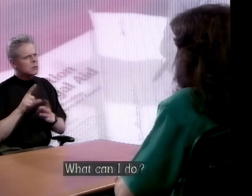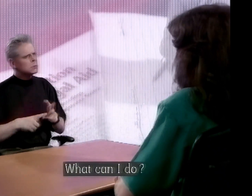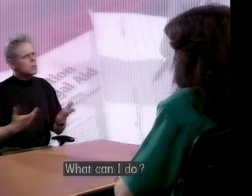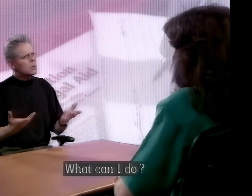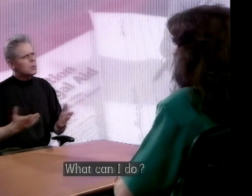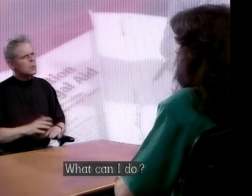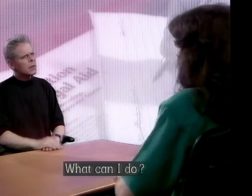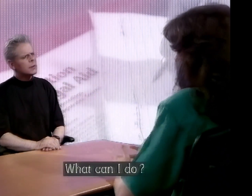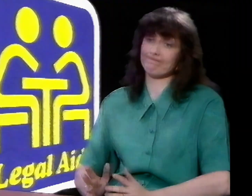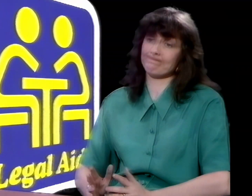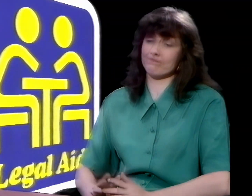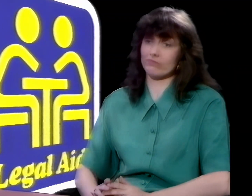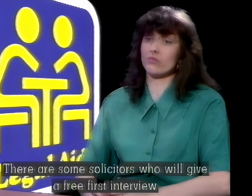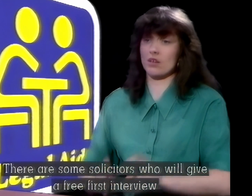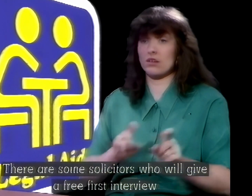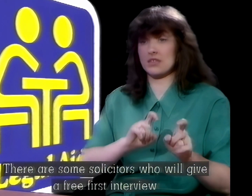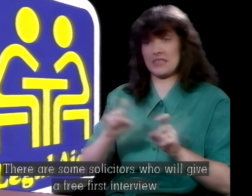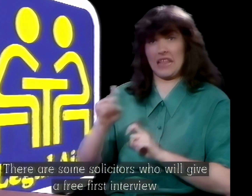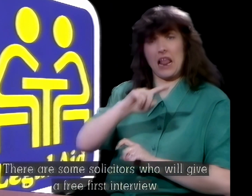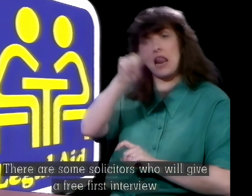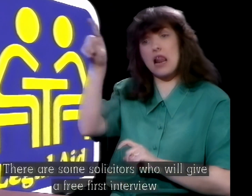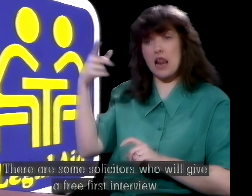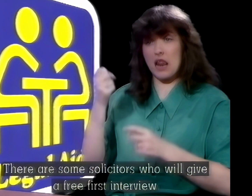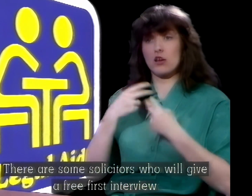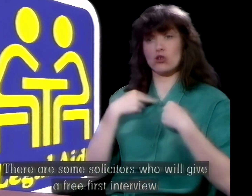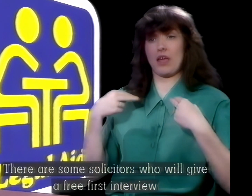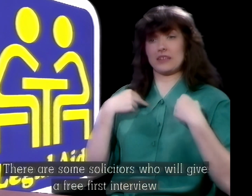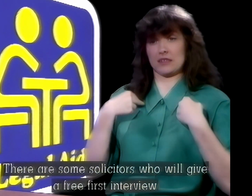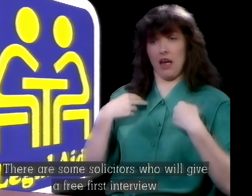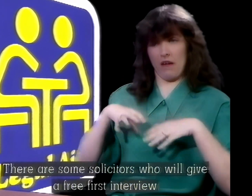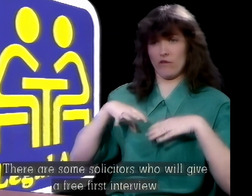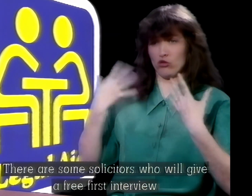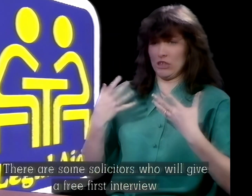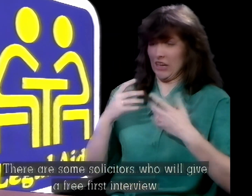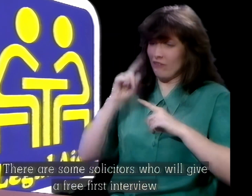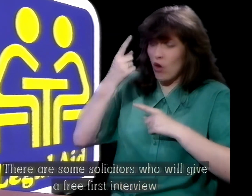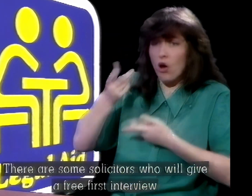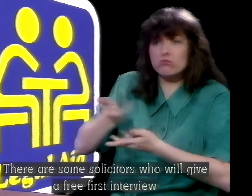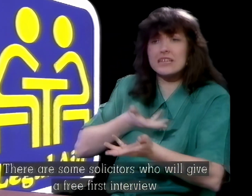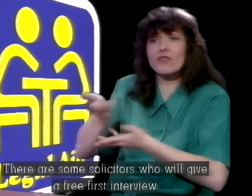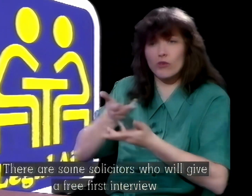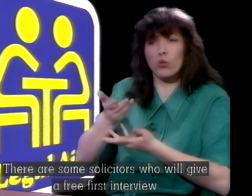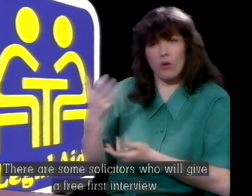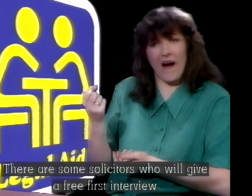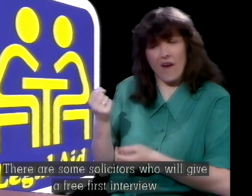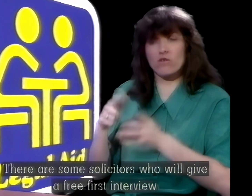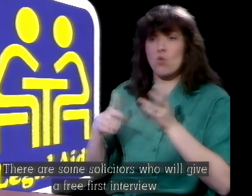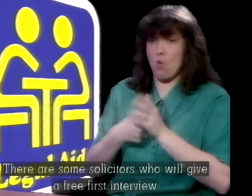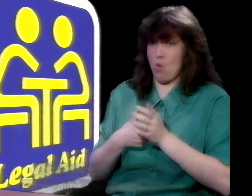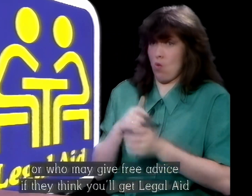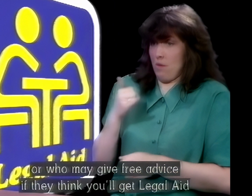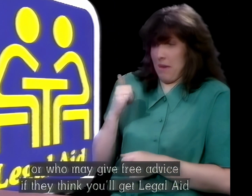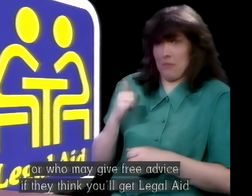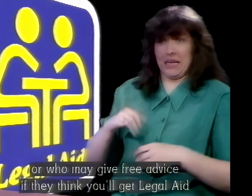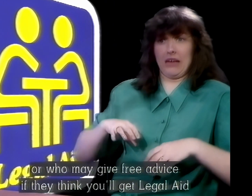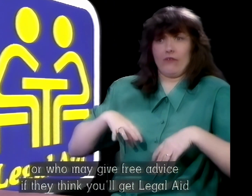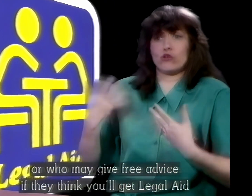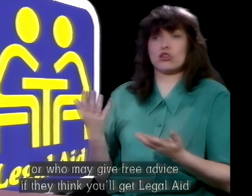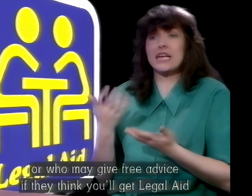What can I do? Well, there are still some solicitors who will give a free first interview, or who may give free